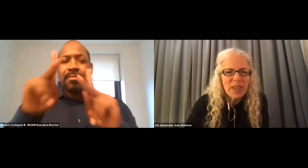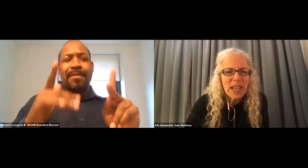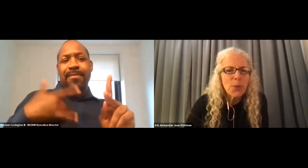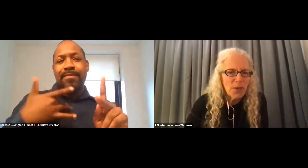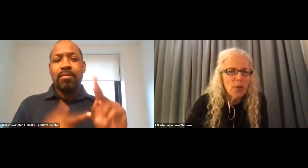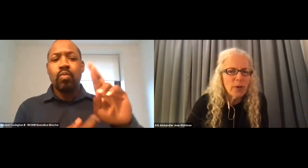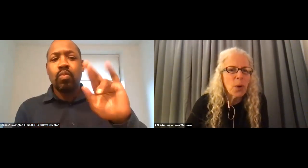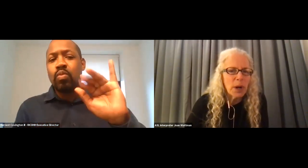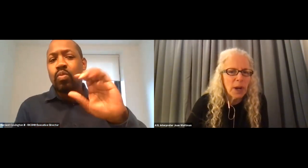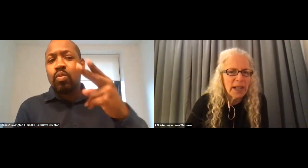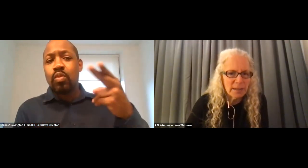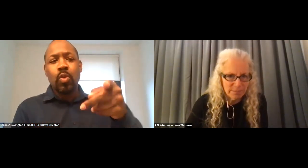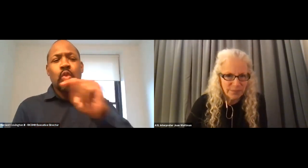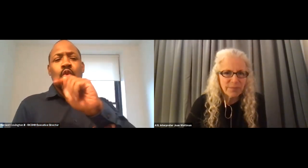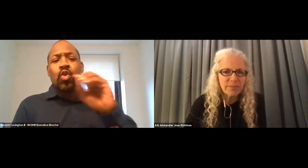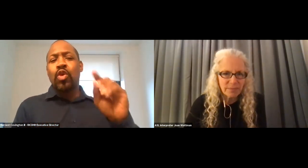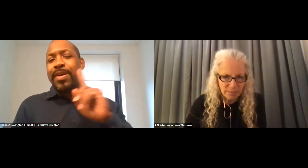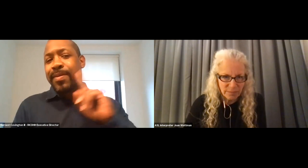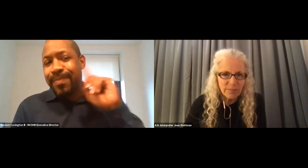As we've known for quite a while,